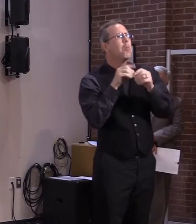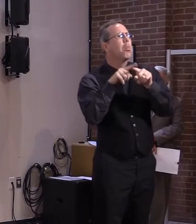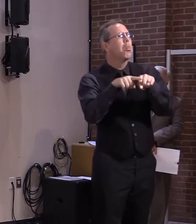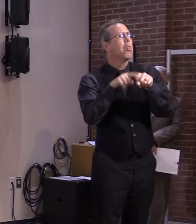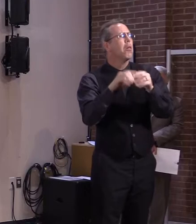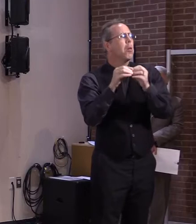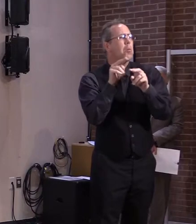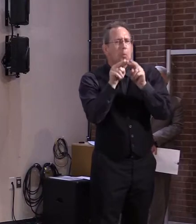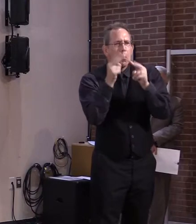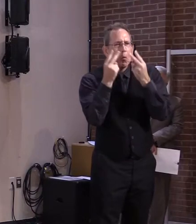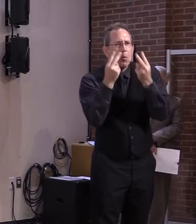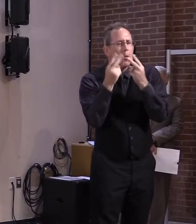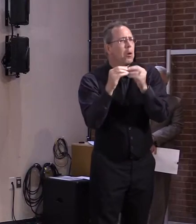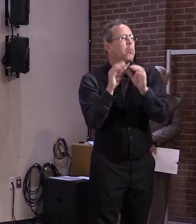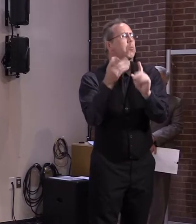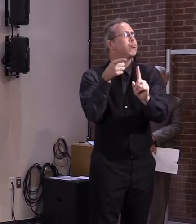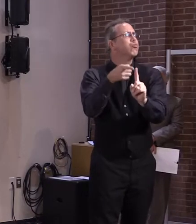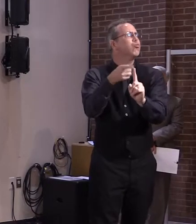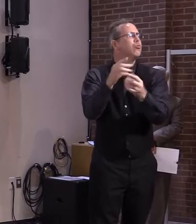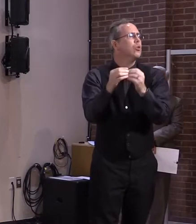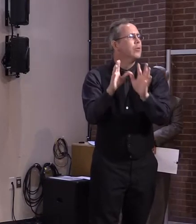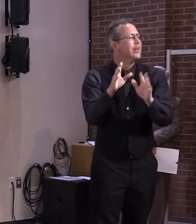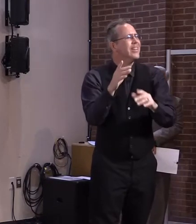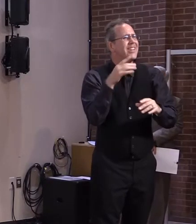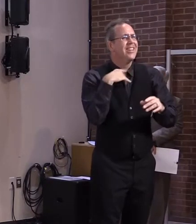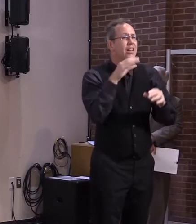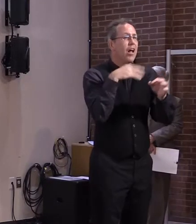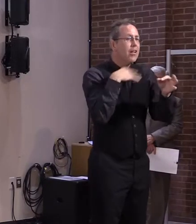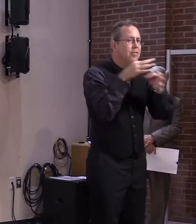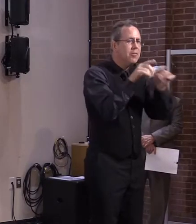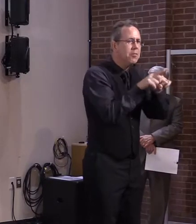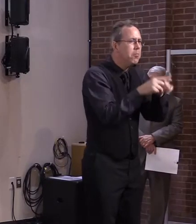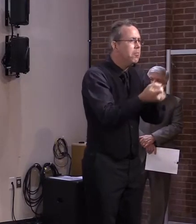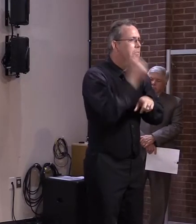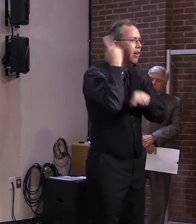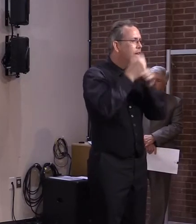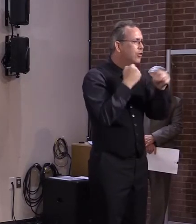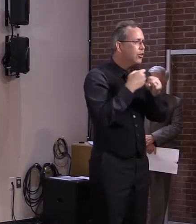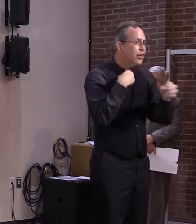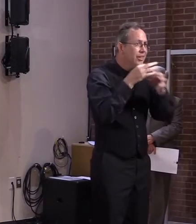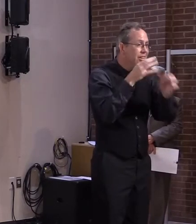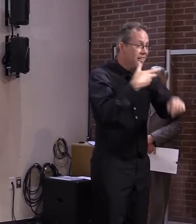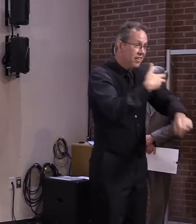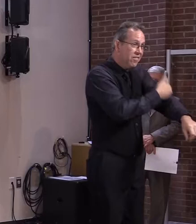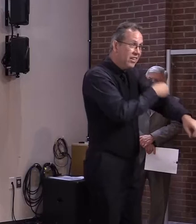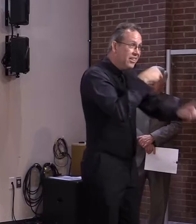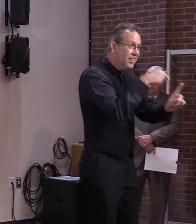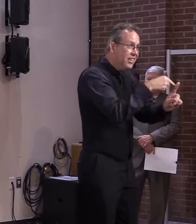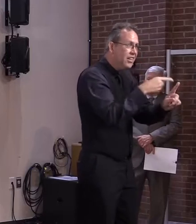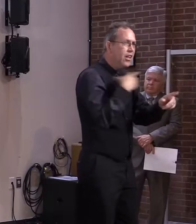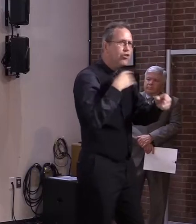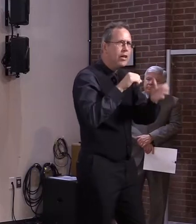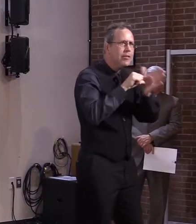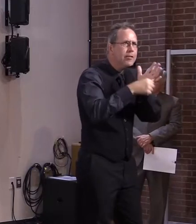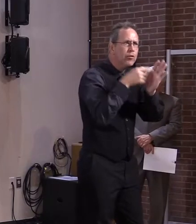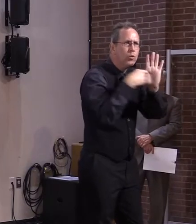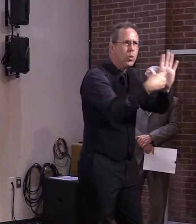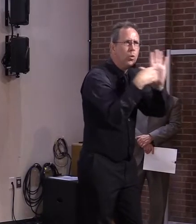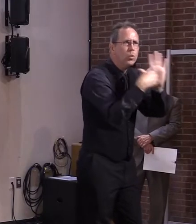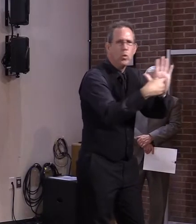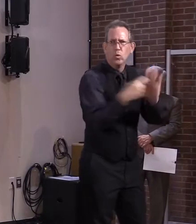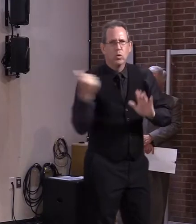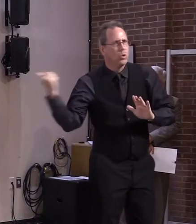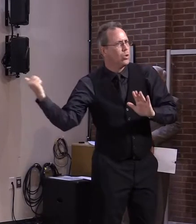were all we talked about. It was the most effective way to communicate the risk of hospitalizations, long-term care